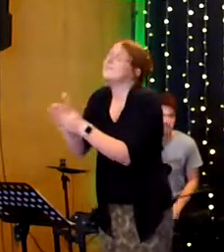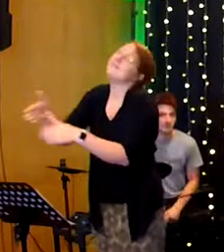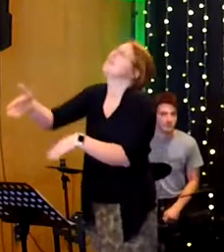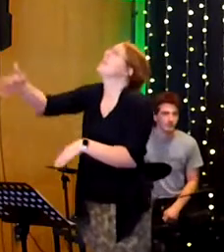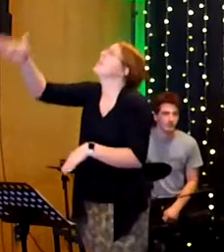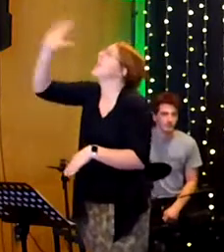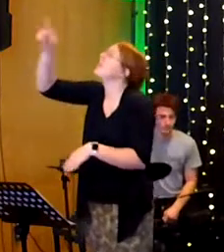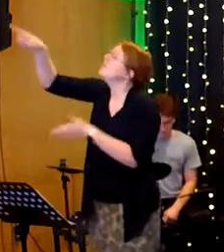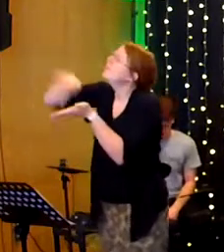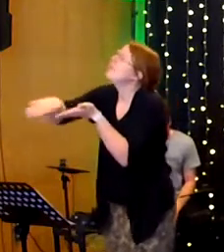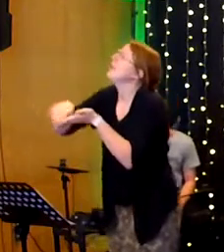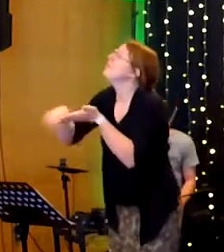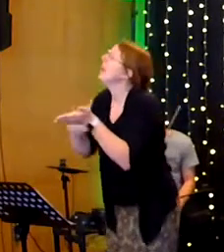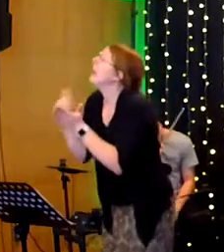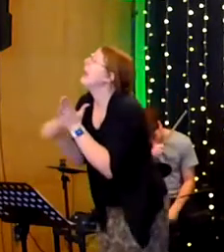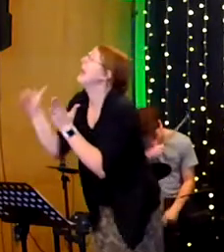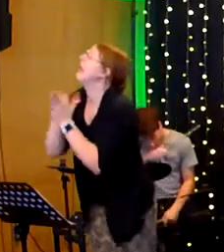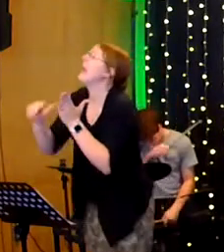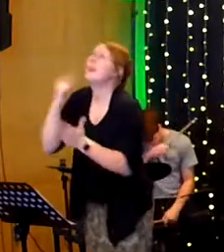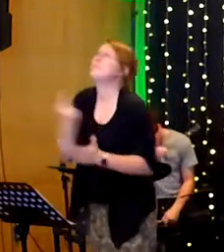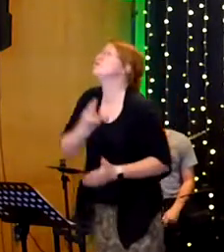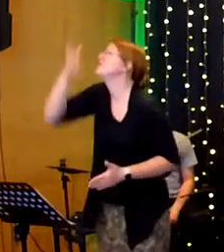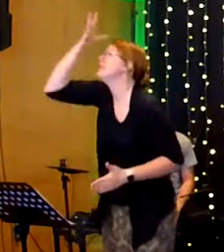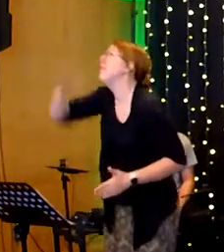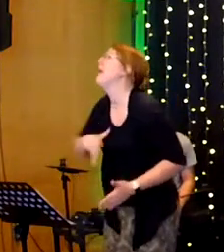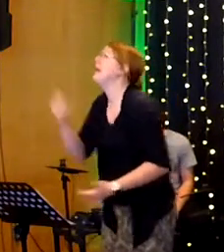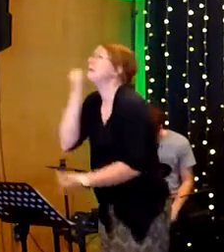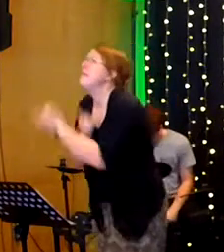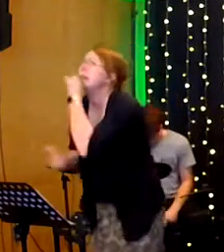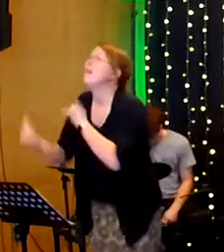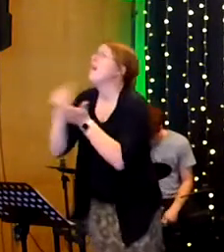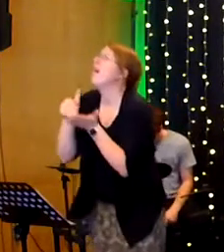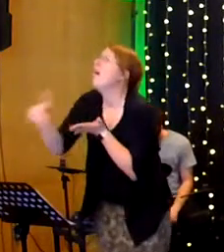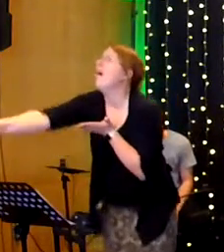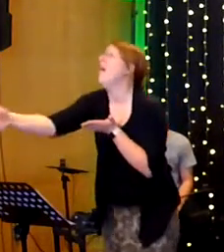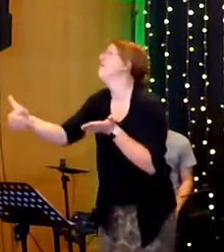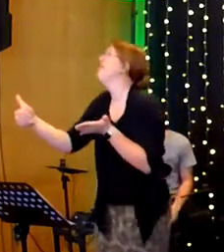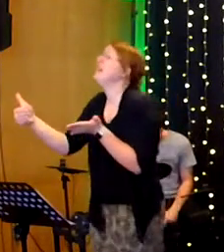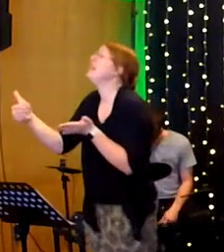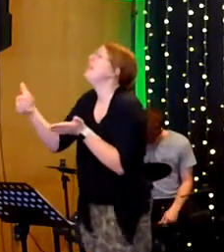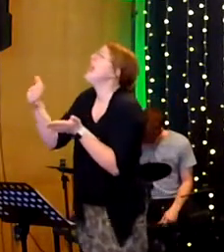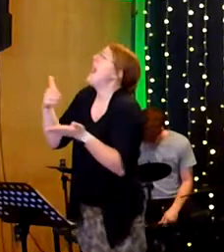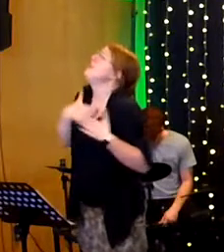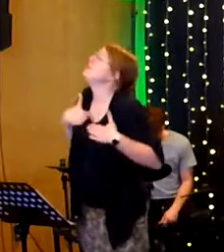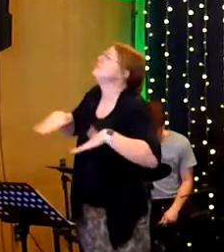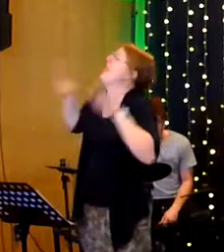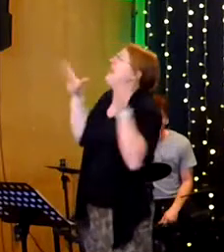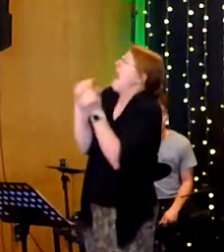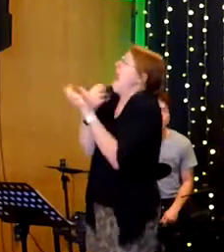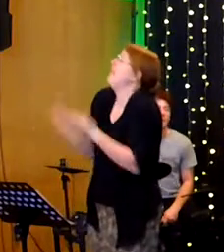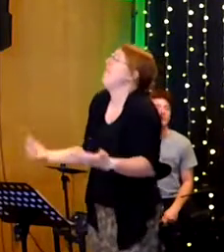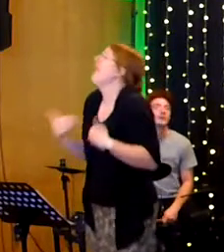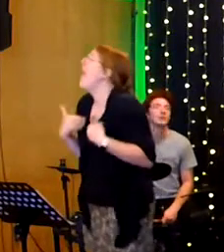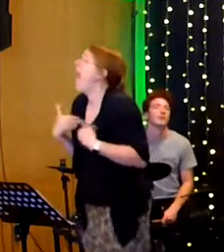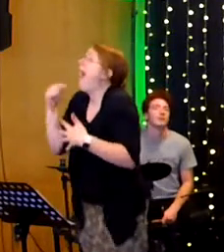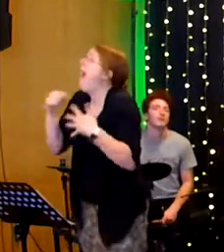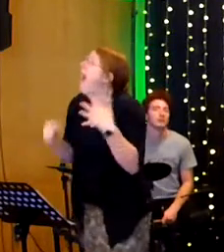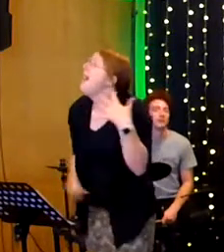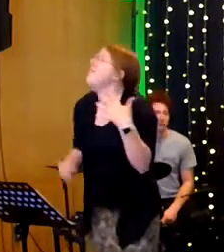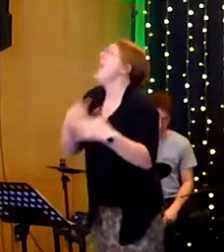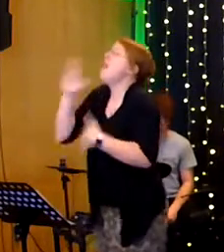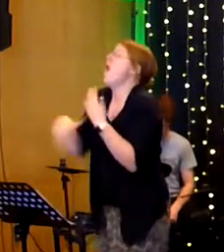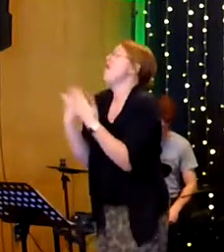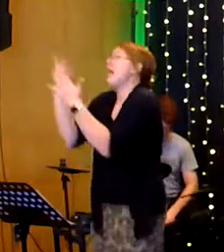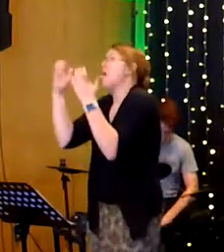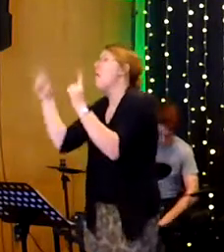God's grace I stand, a mere man, flawed, broken and damned, surrendering all that I am and all that I